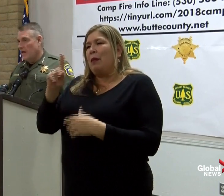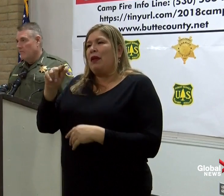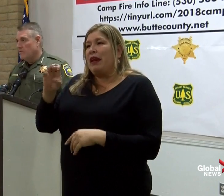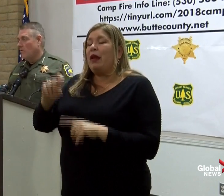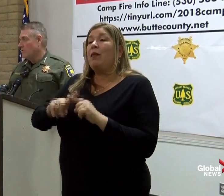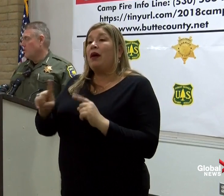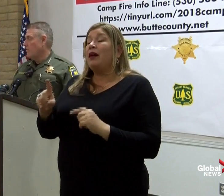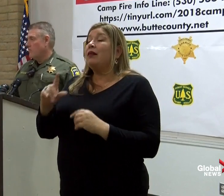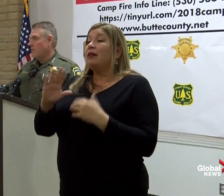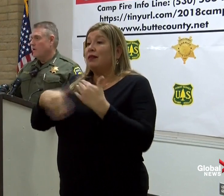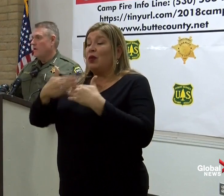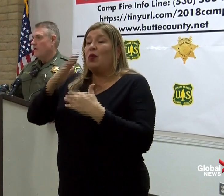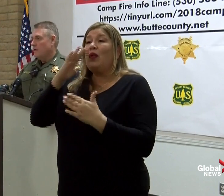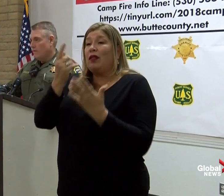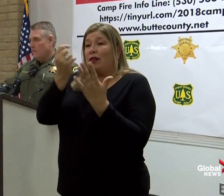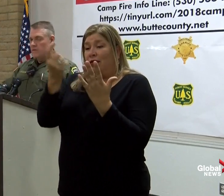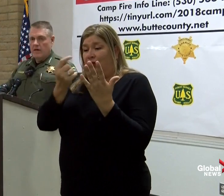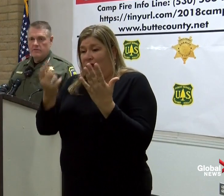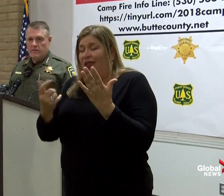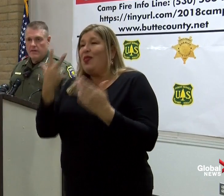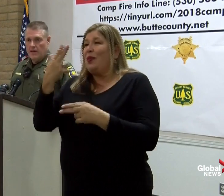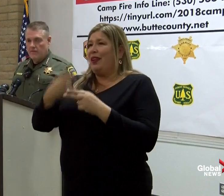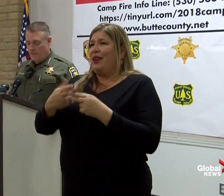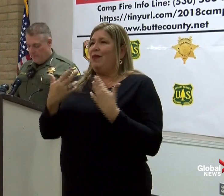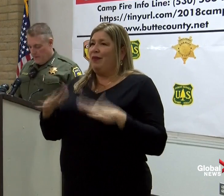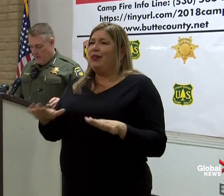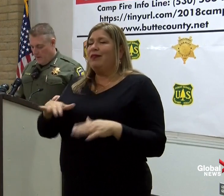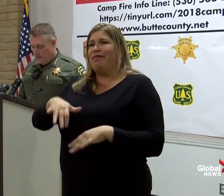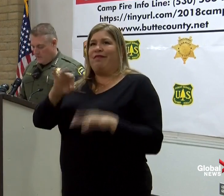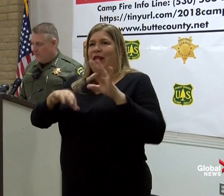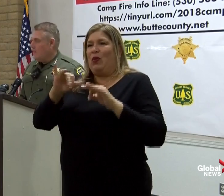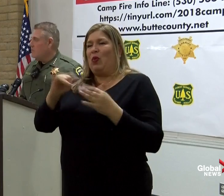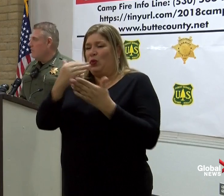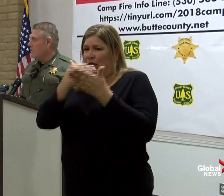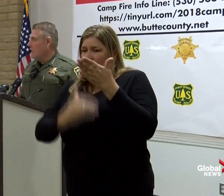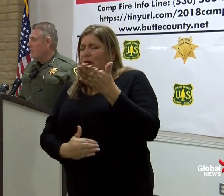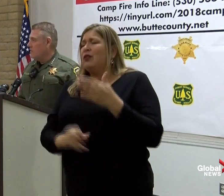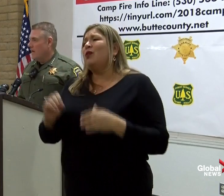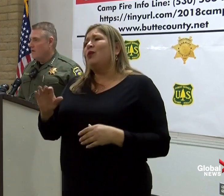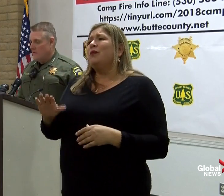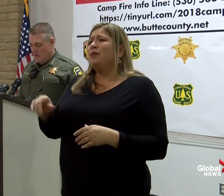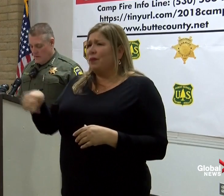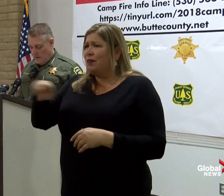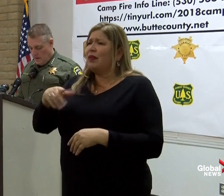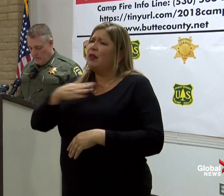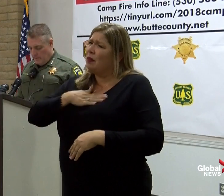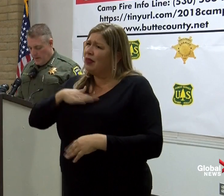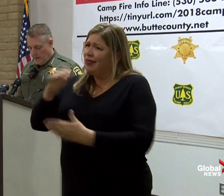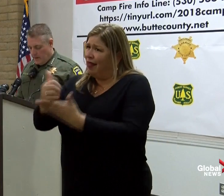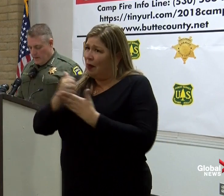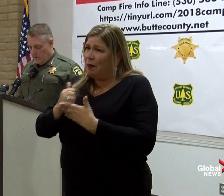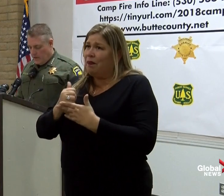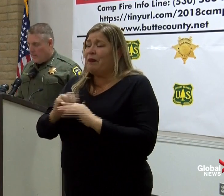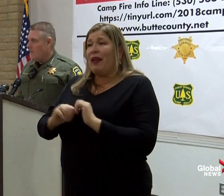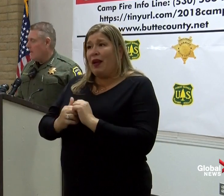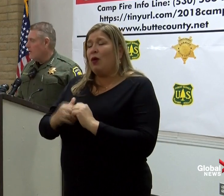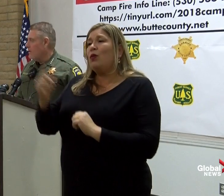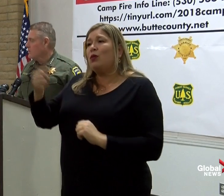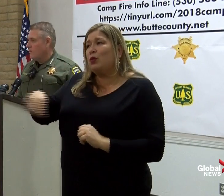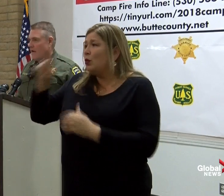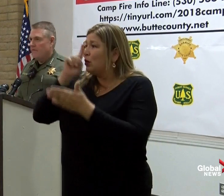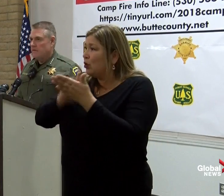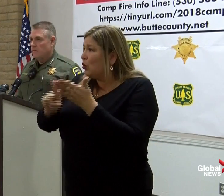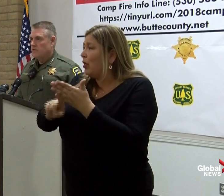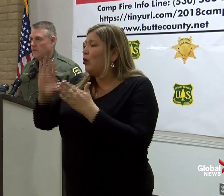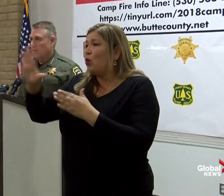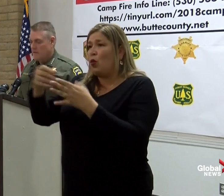3 names or show that 3 of those names have been accounted for. So please, folks, help us out by checking that